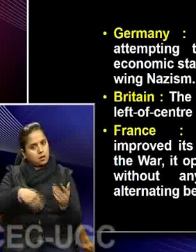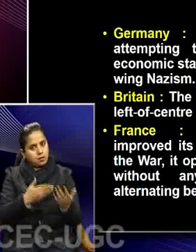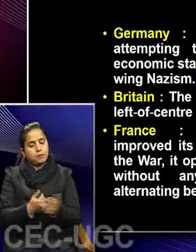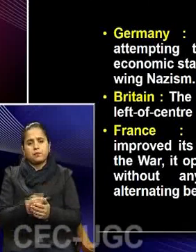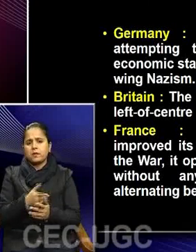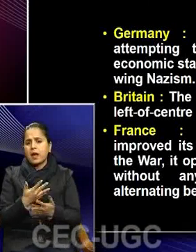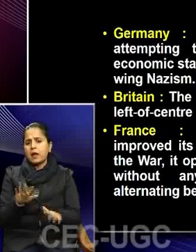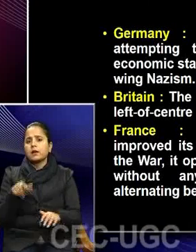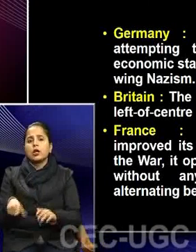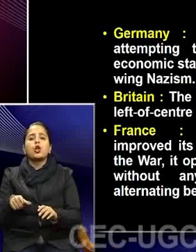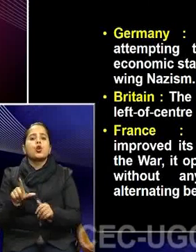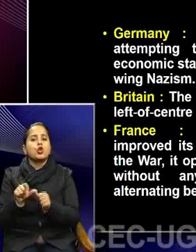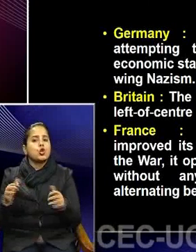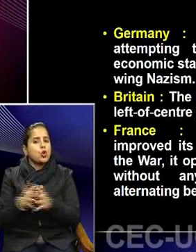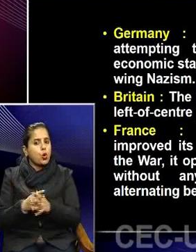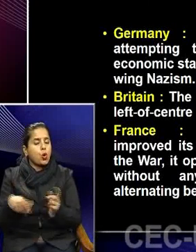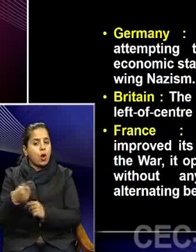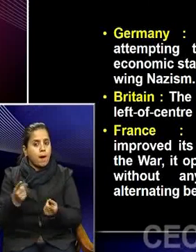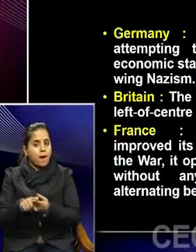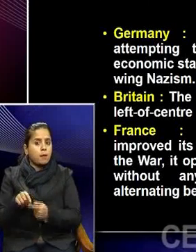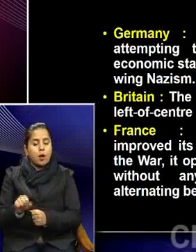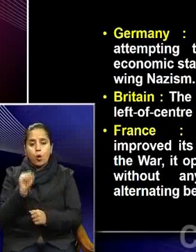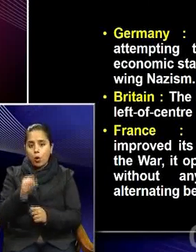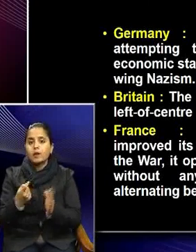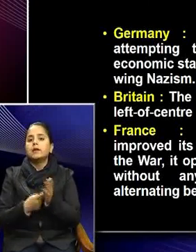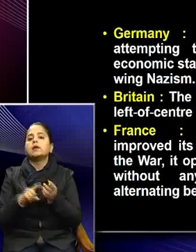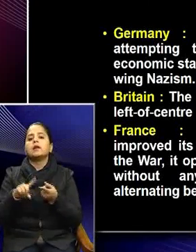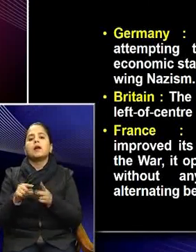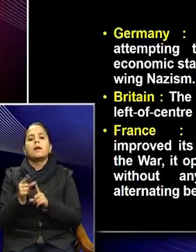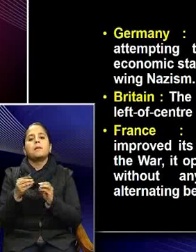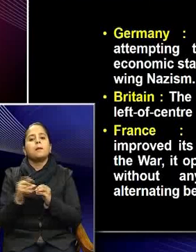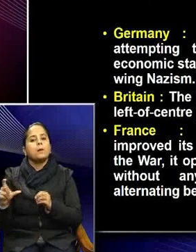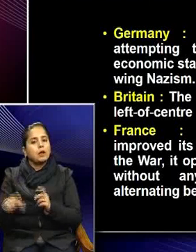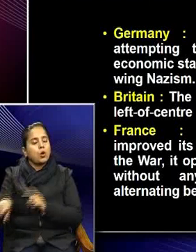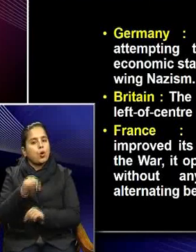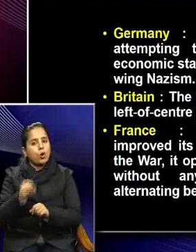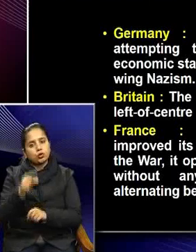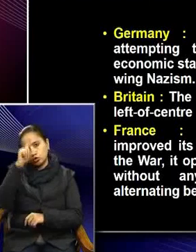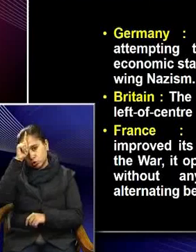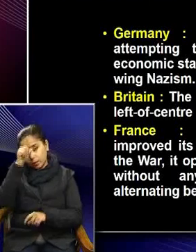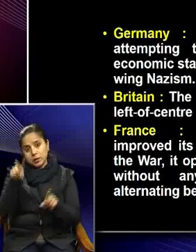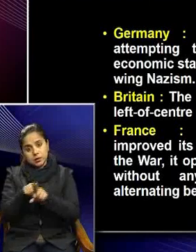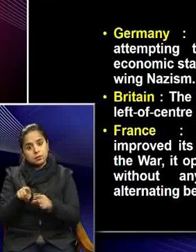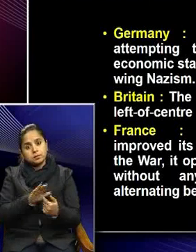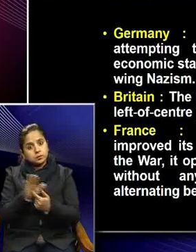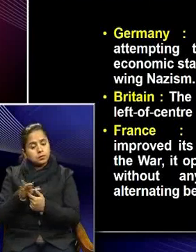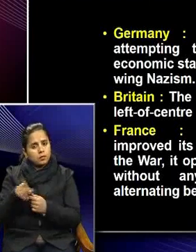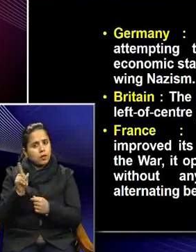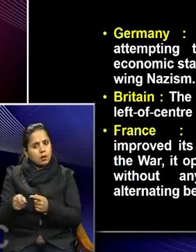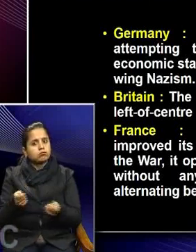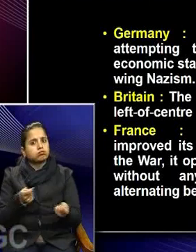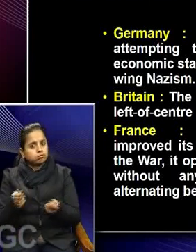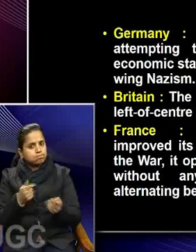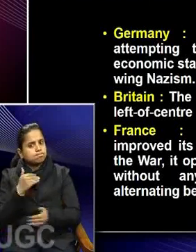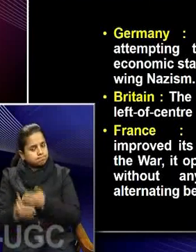any regime, and incidentally it is the Weimar Republic in Germany, which has to to tackle